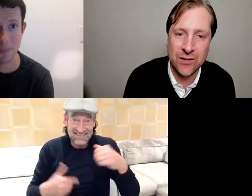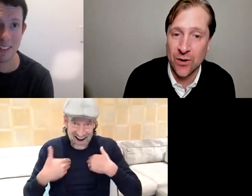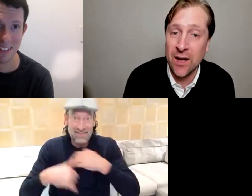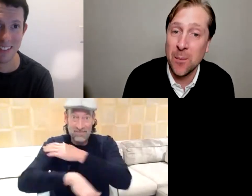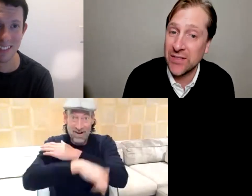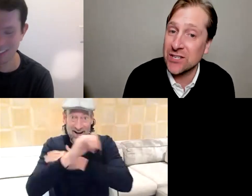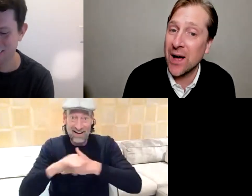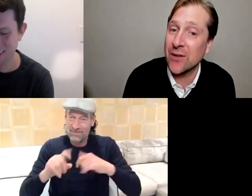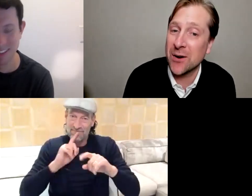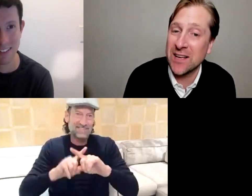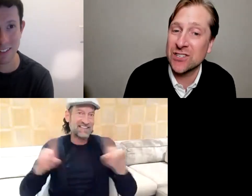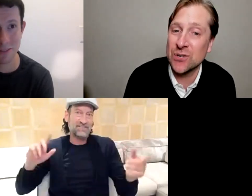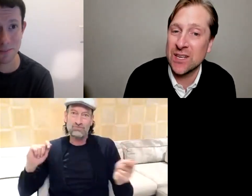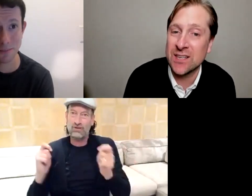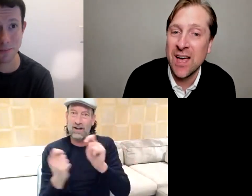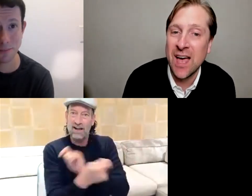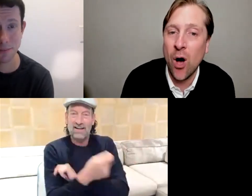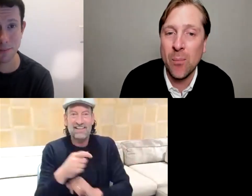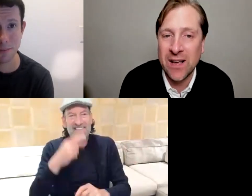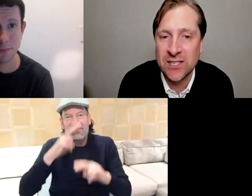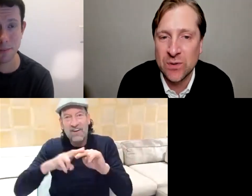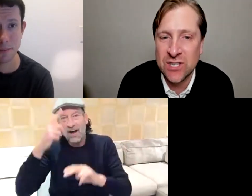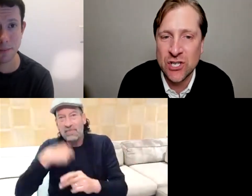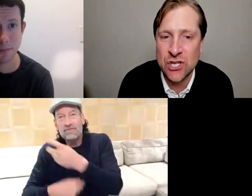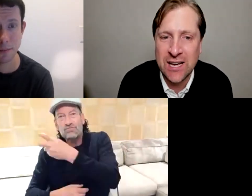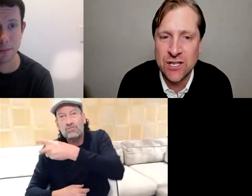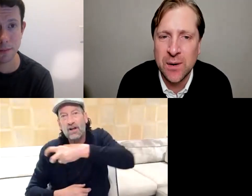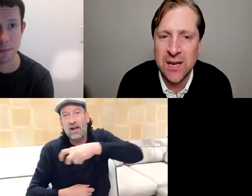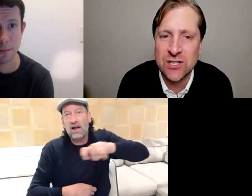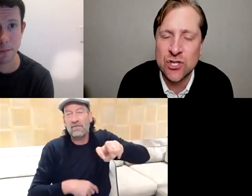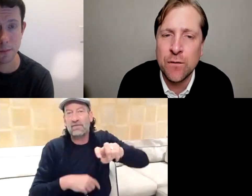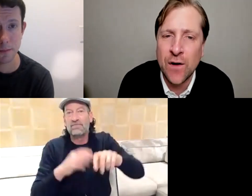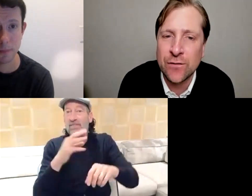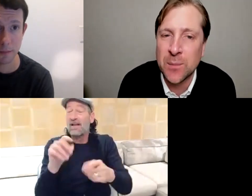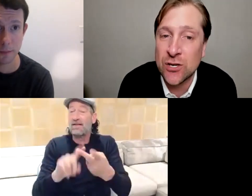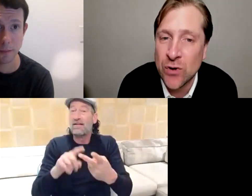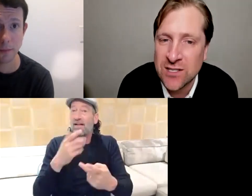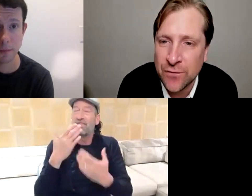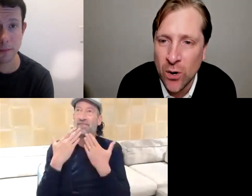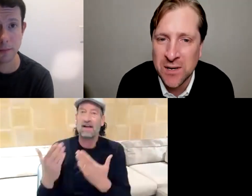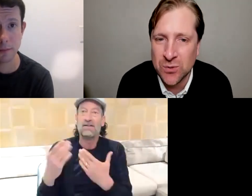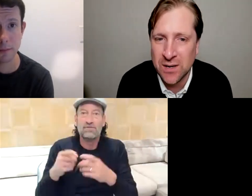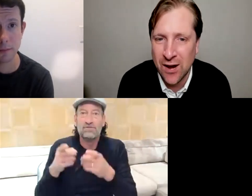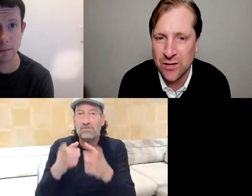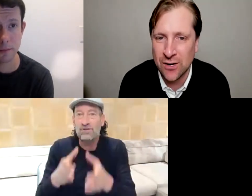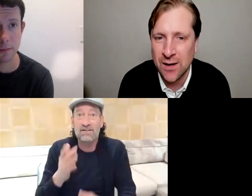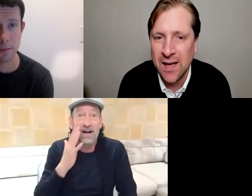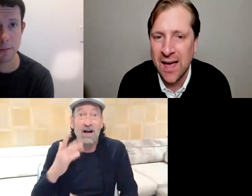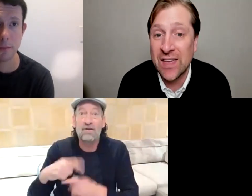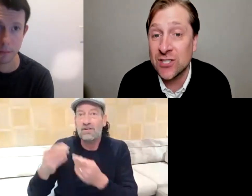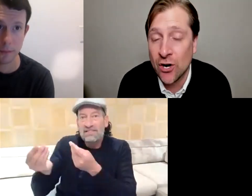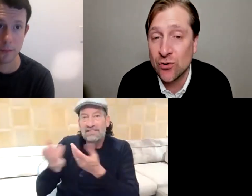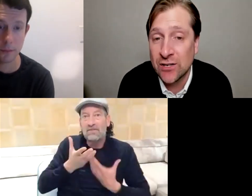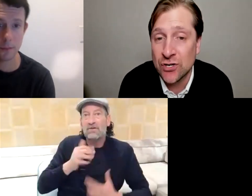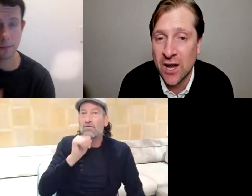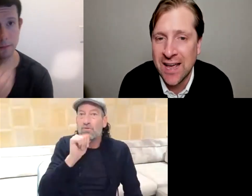in Arizona, but they do out there in Massachusetts. Oh my gosh, it was such a change for me, and it's so fun for me to transform into a character. And